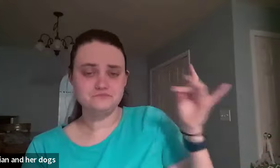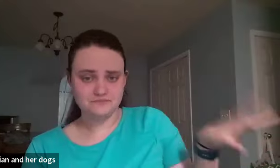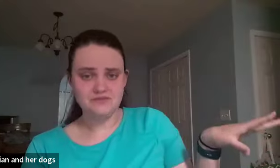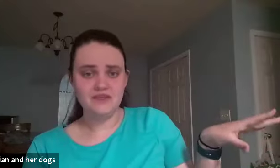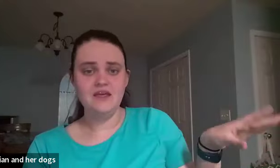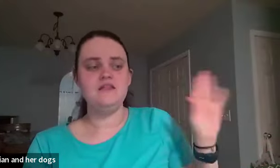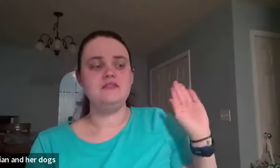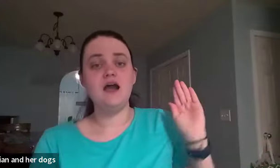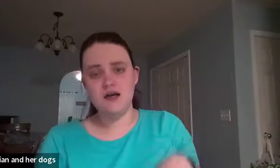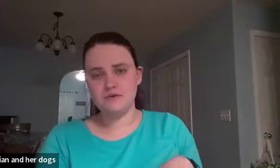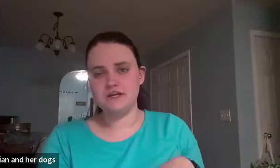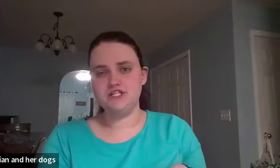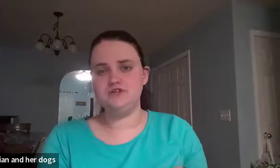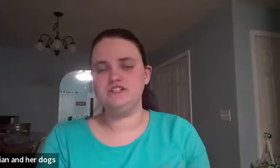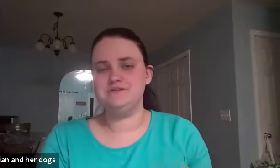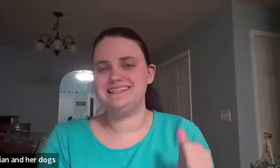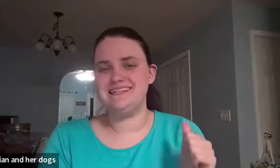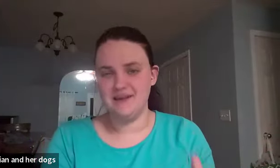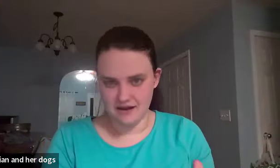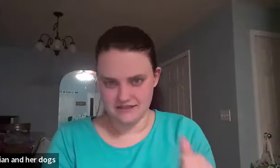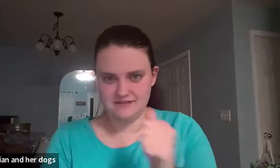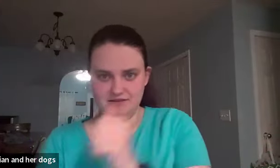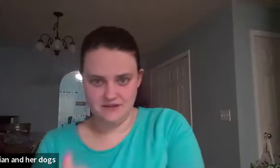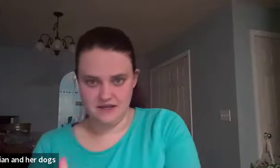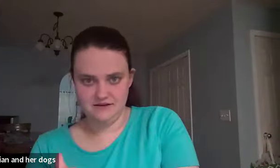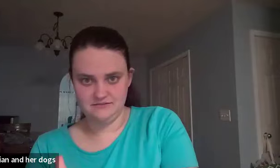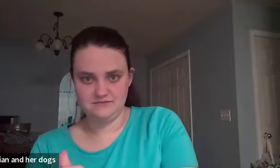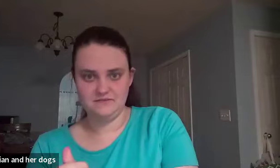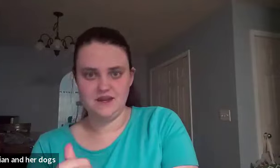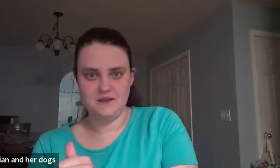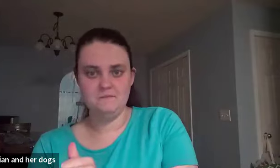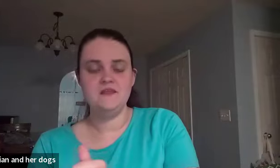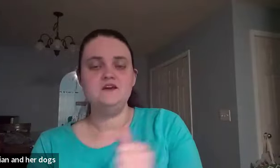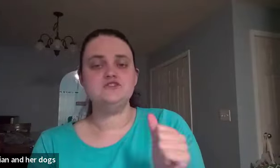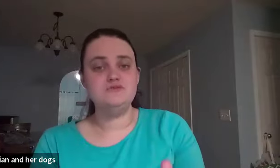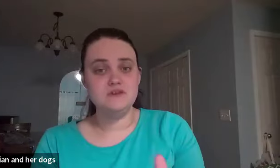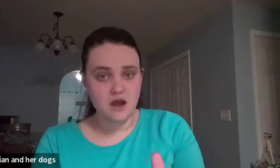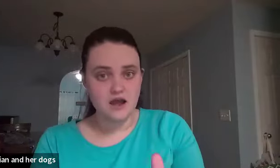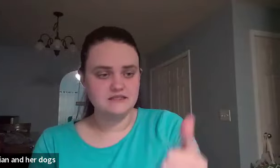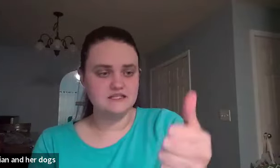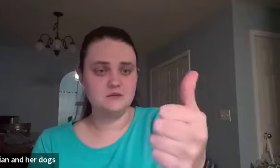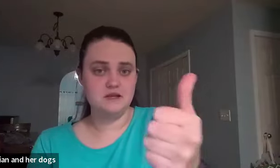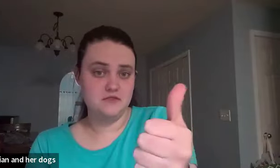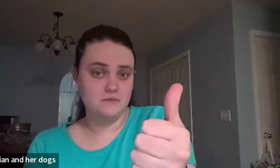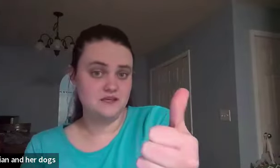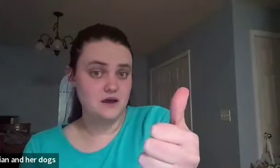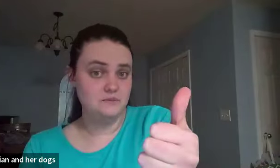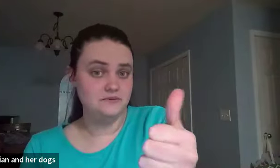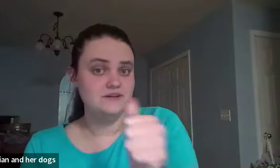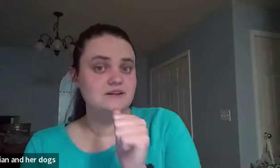like. The other one is you can do is not like. Okay. So not is going to be a thumbs up.